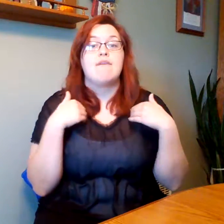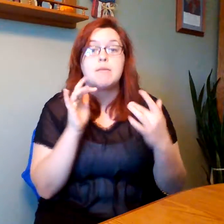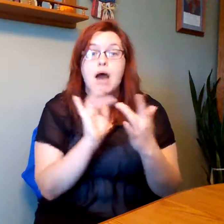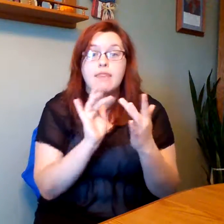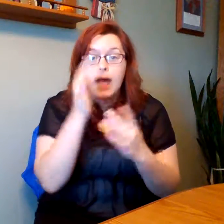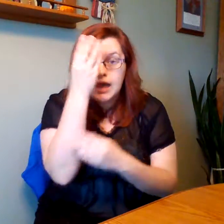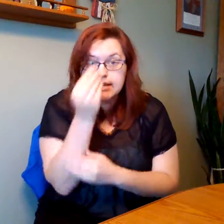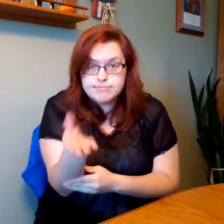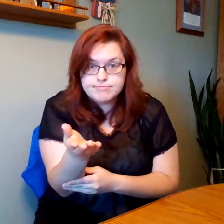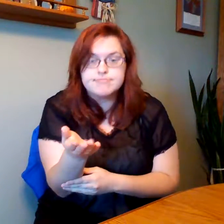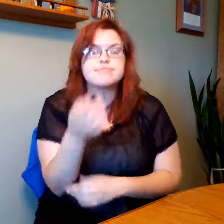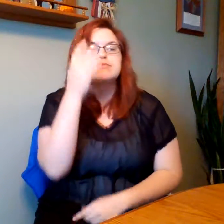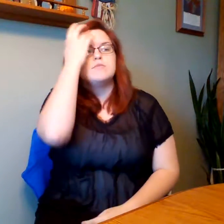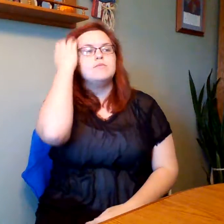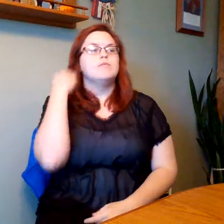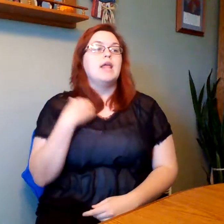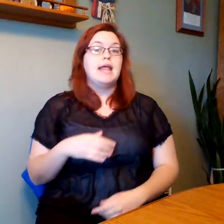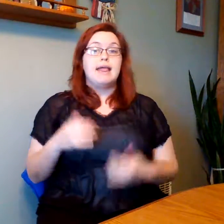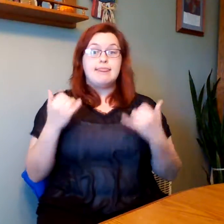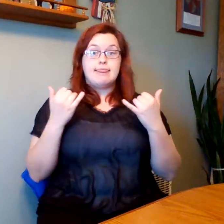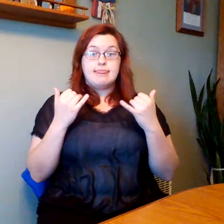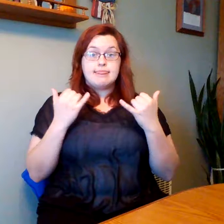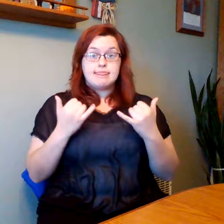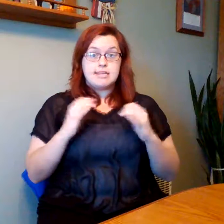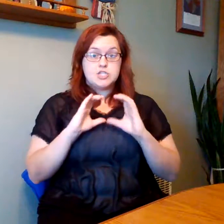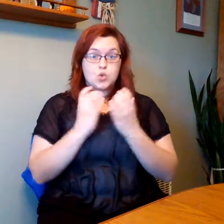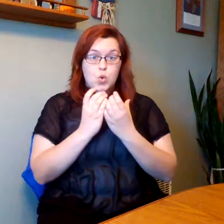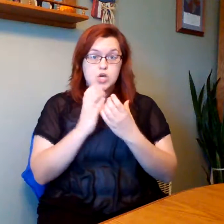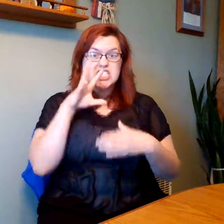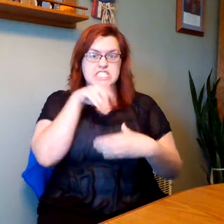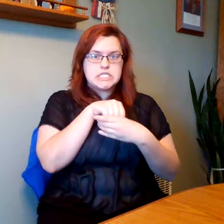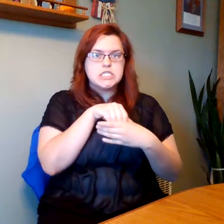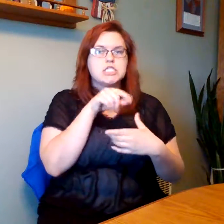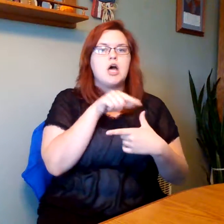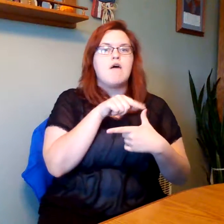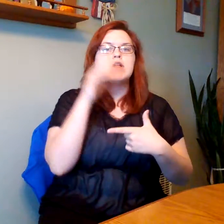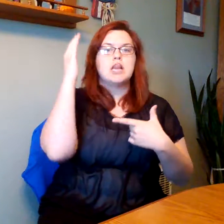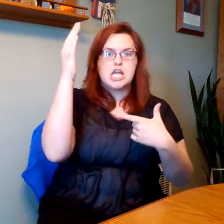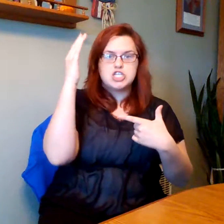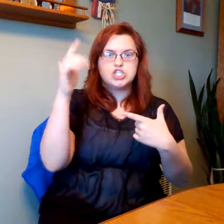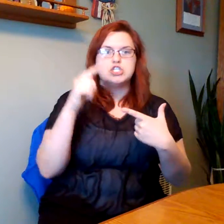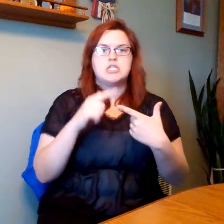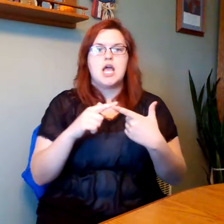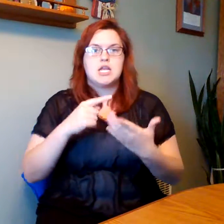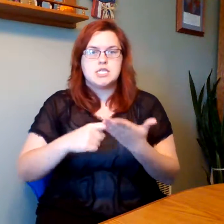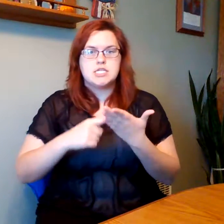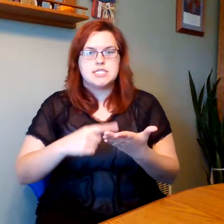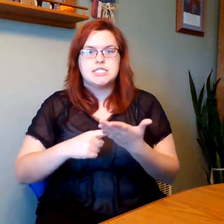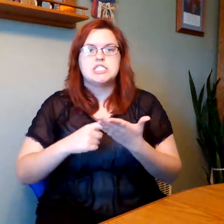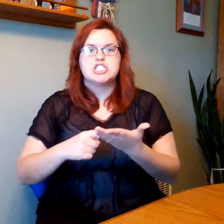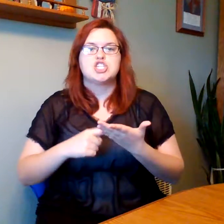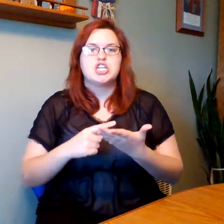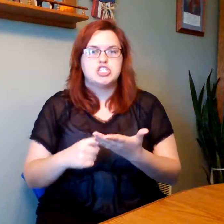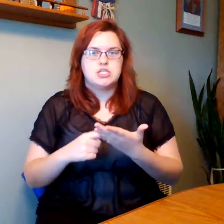Okay, this course consists of lectures and discussion sections. The lectures will meet for 2 hours a week, Monday and Wednesday